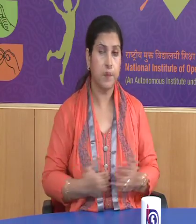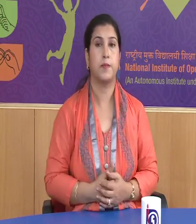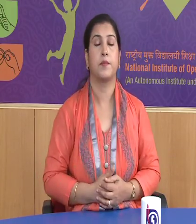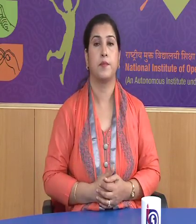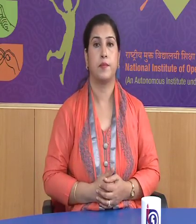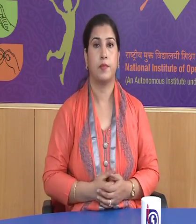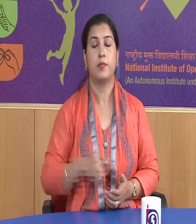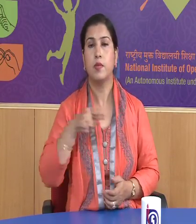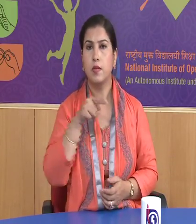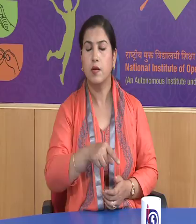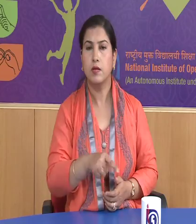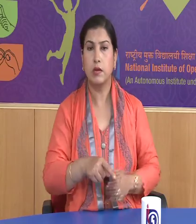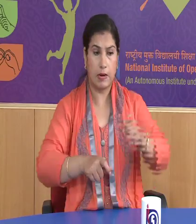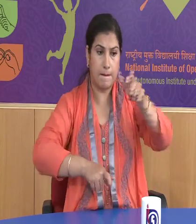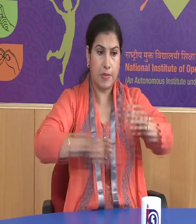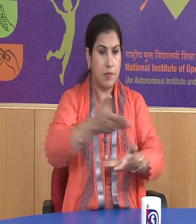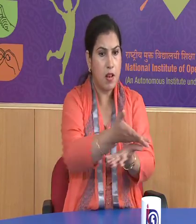that citizens are more happy